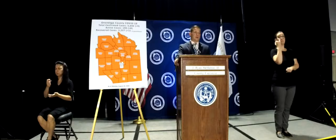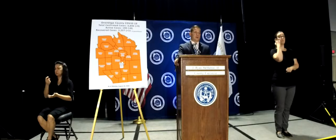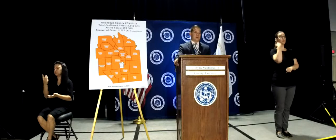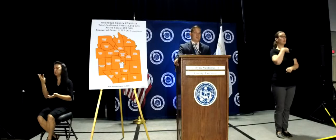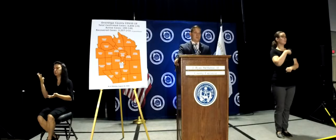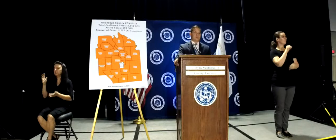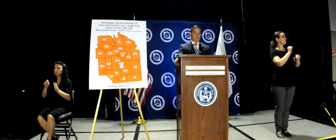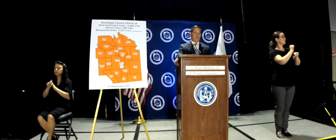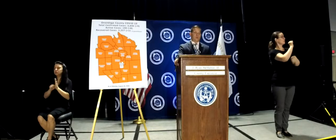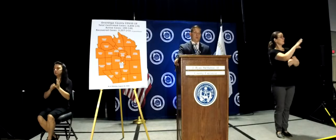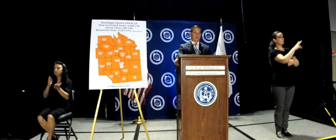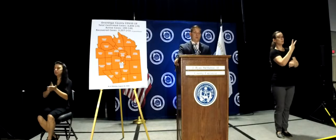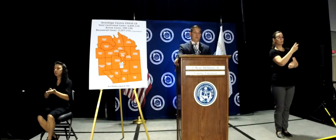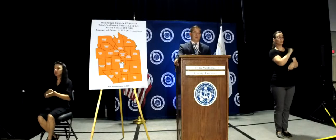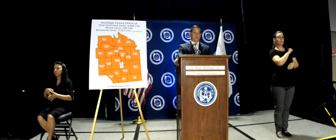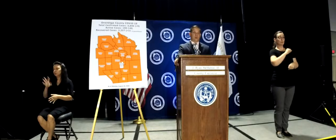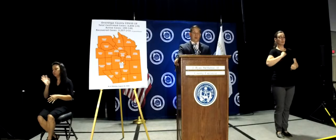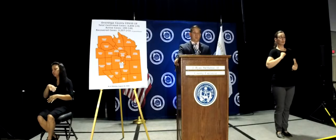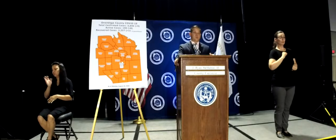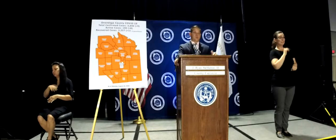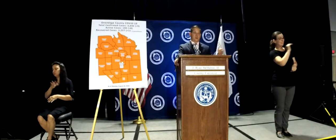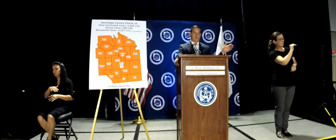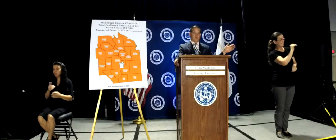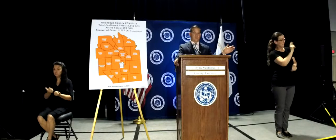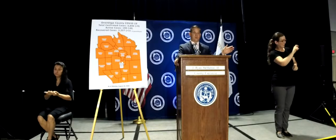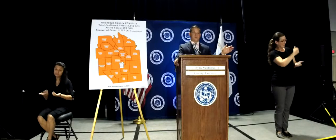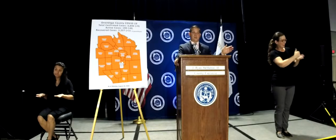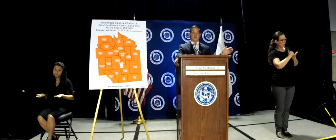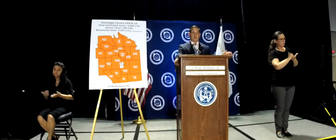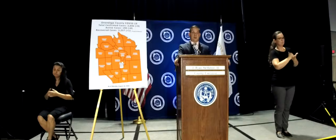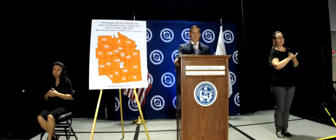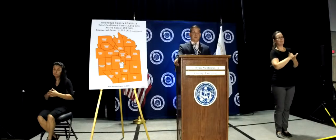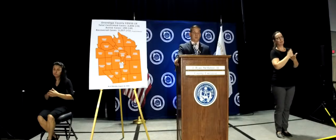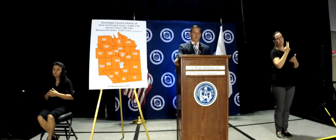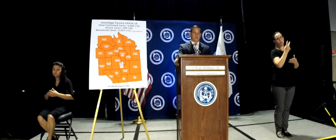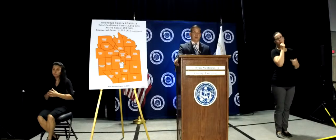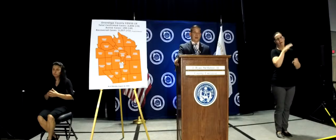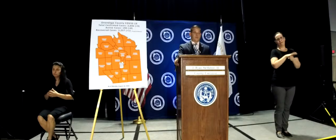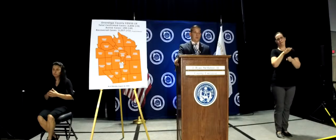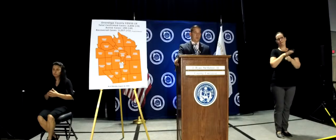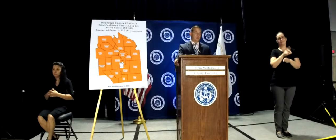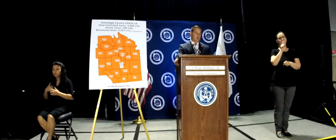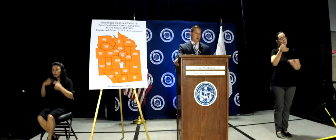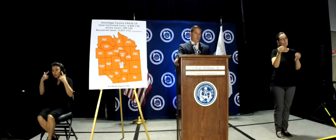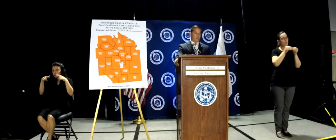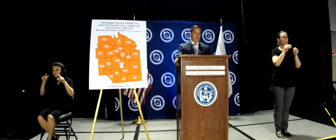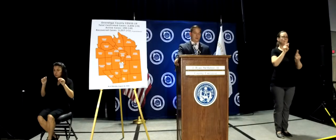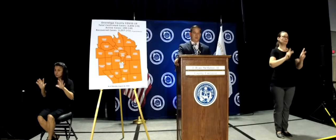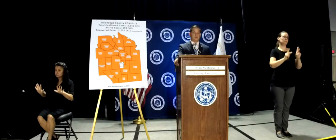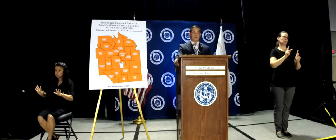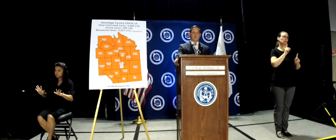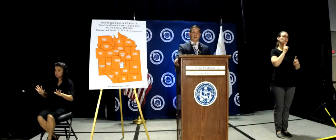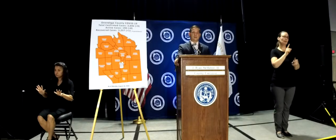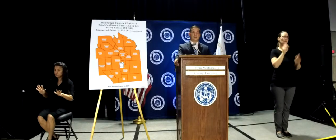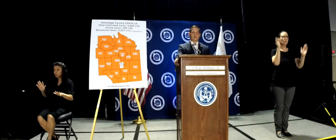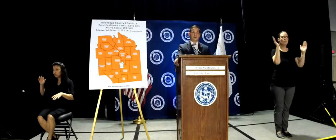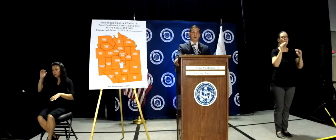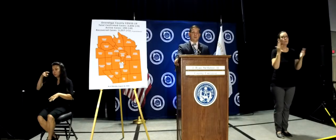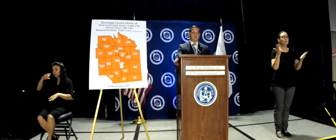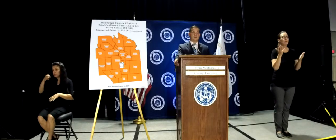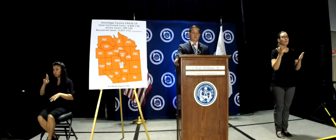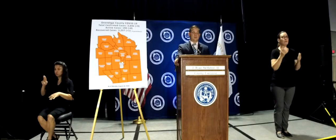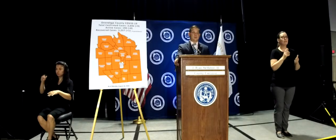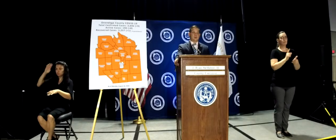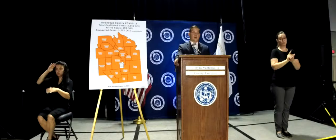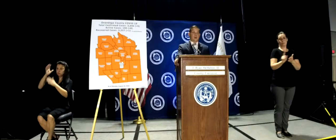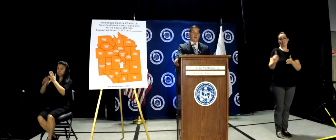been. Hopefully the White House put some money for locals and states back on the table a week and a half ago. Hopefully that's still the